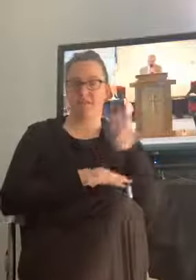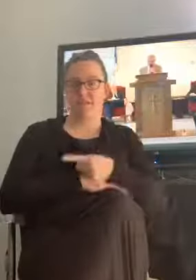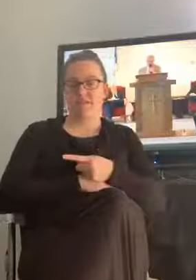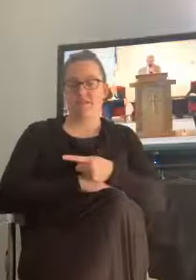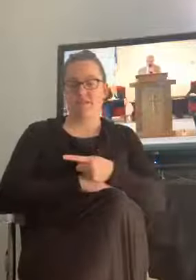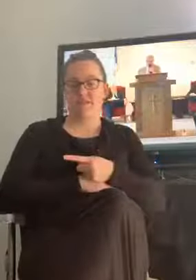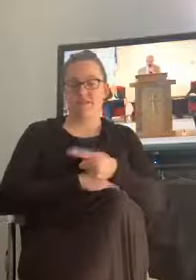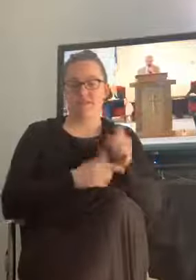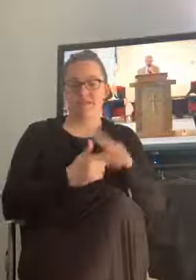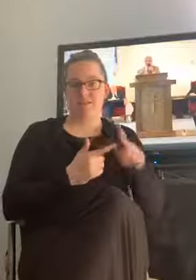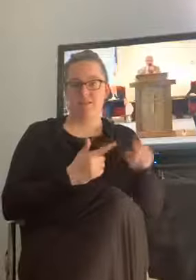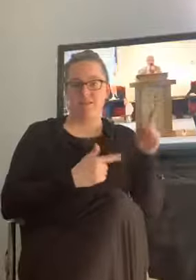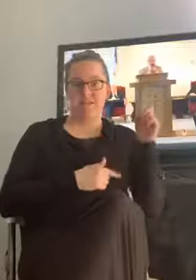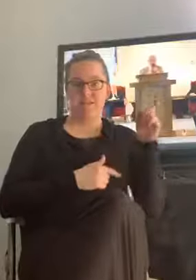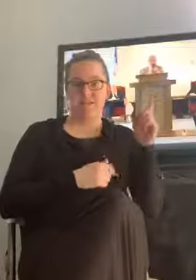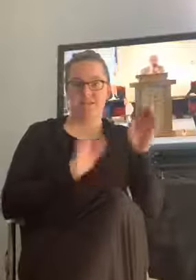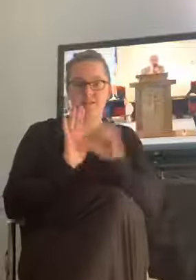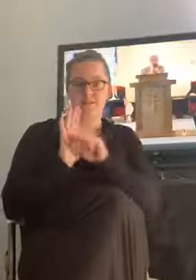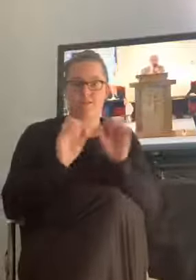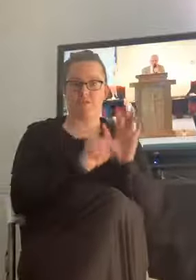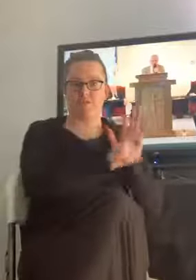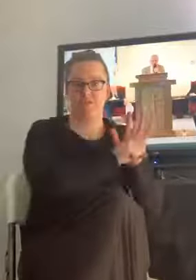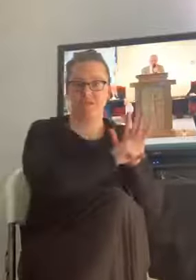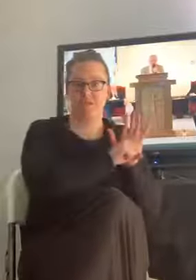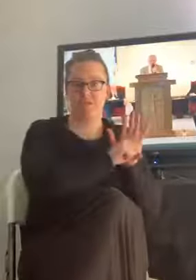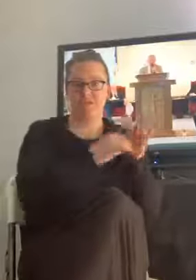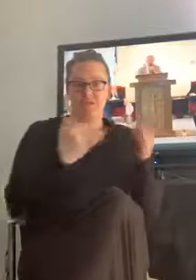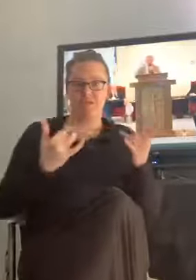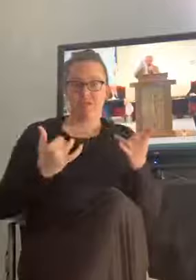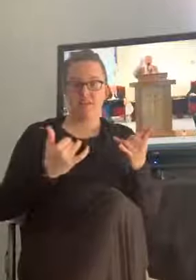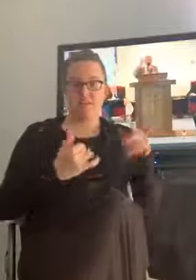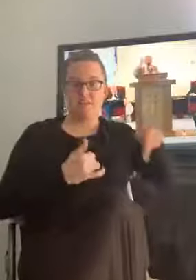crucifixion, this passion a week.